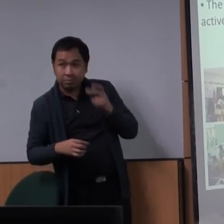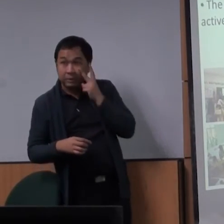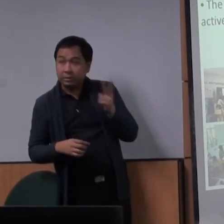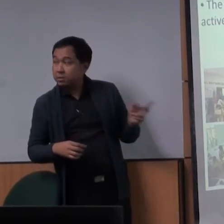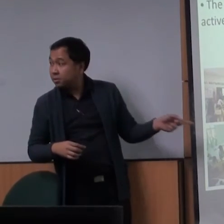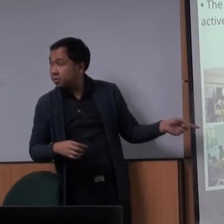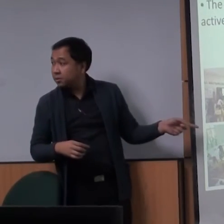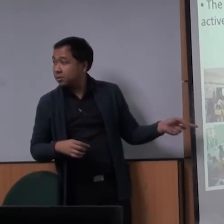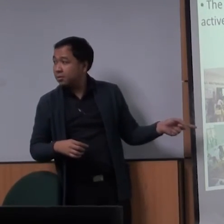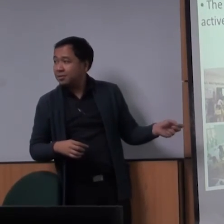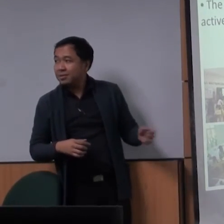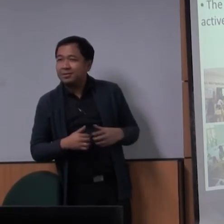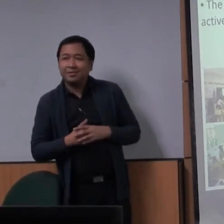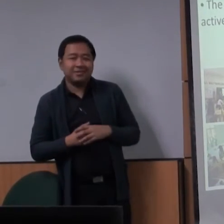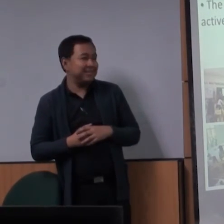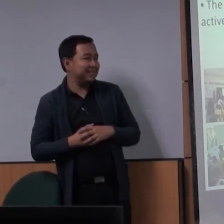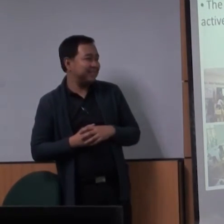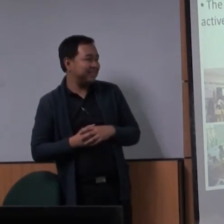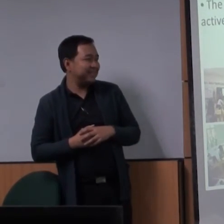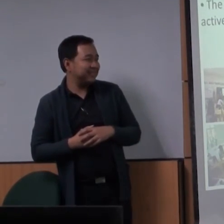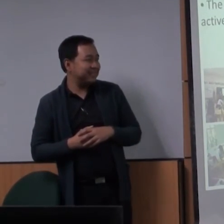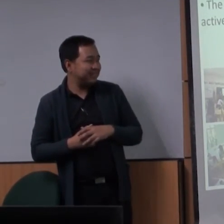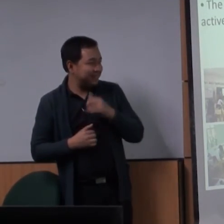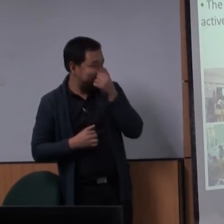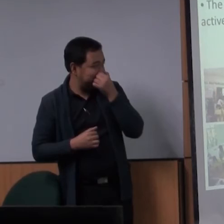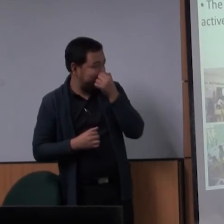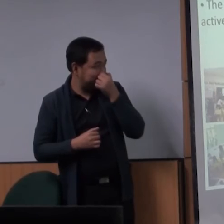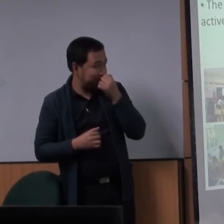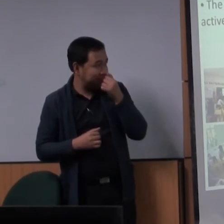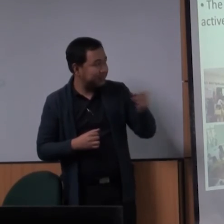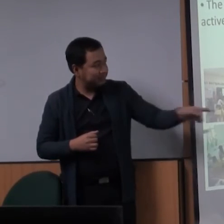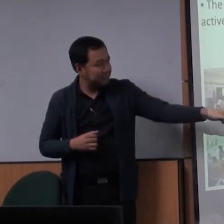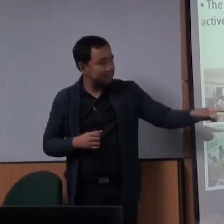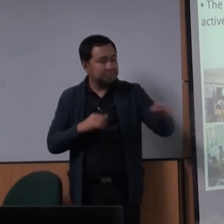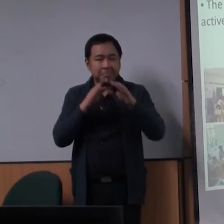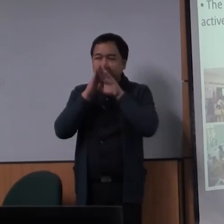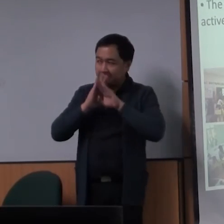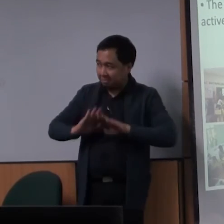Ba? They're raising their hands. Yeah. This one, very okay.